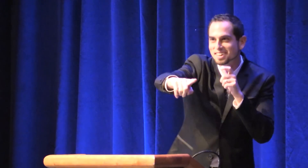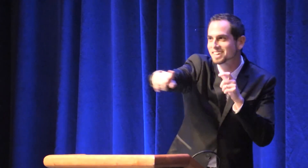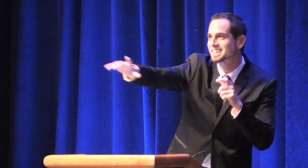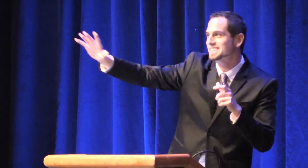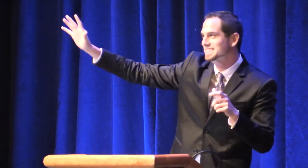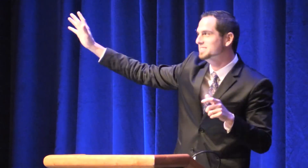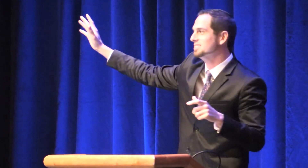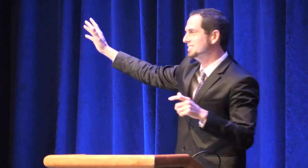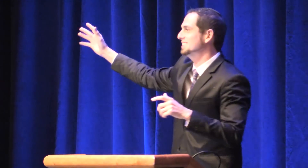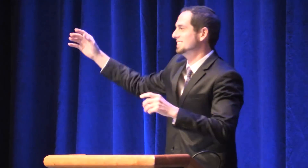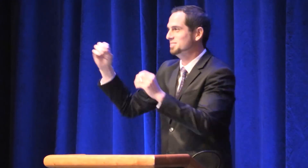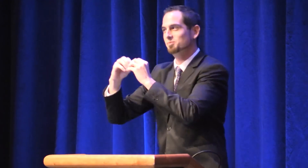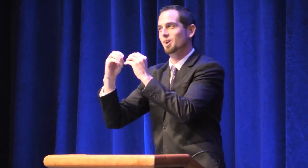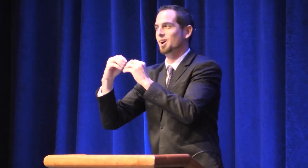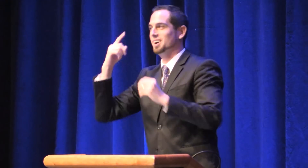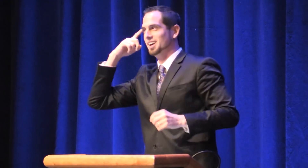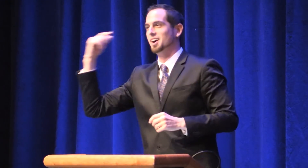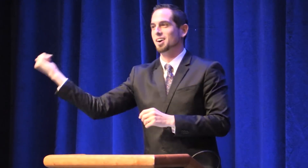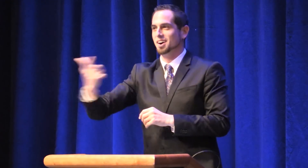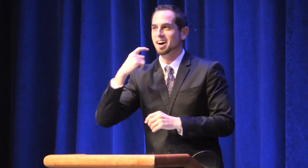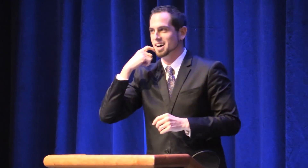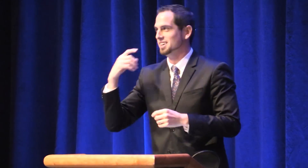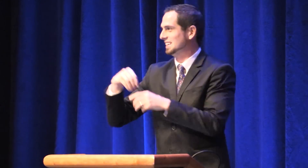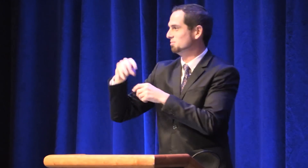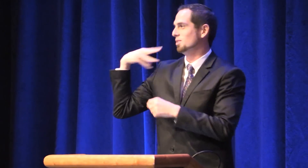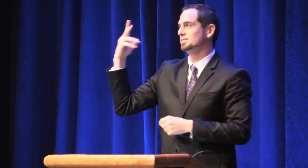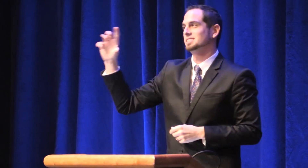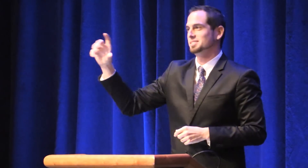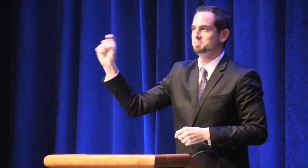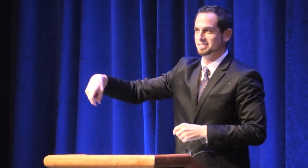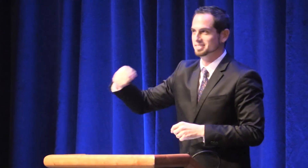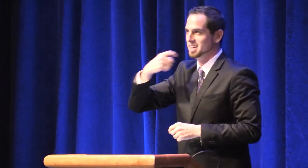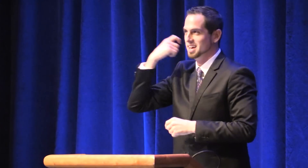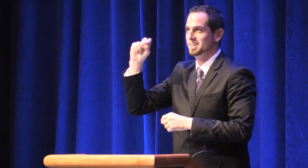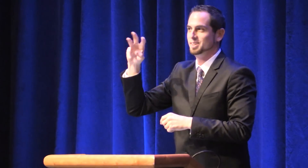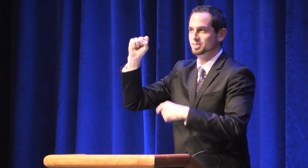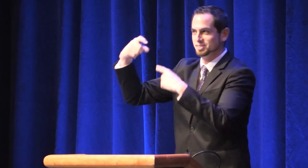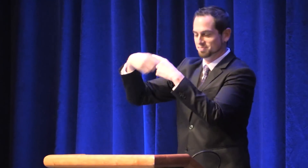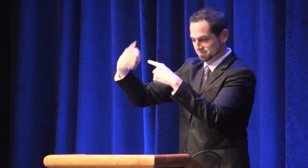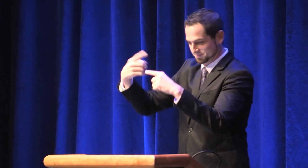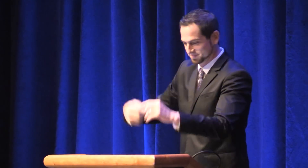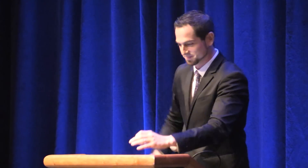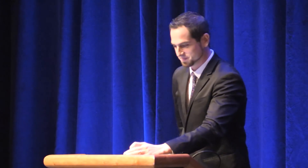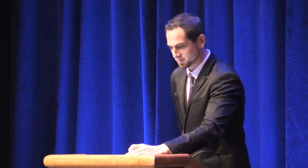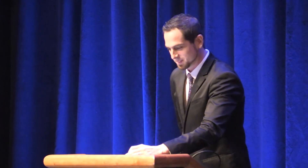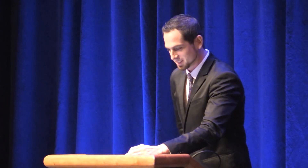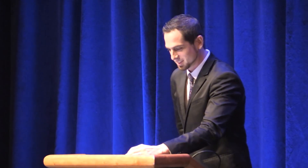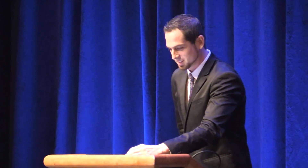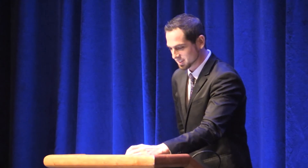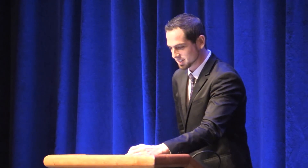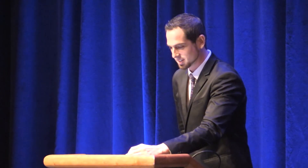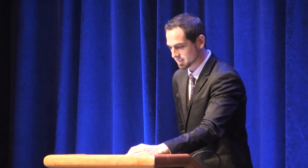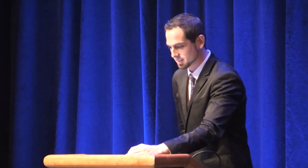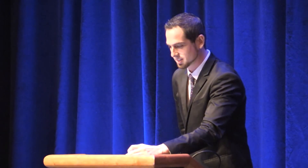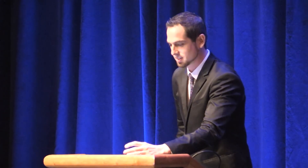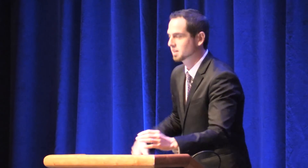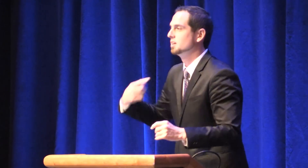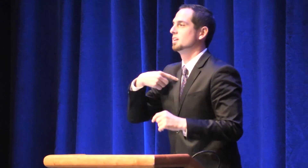Who else? Please tell me I'm not the only one. All right. I mean, we're in Washington, D.C. Everybody's addicted to that news cycle